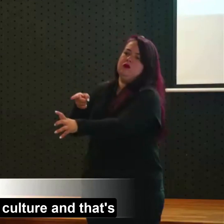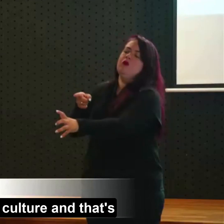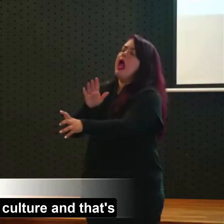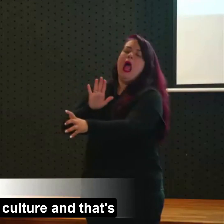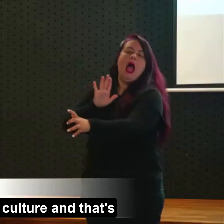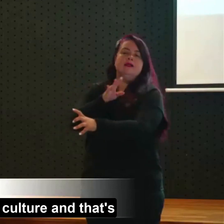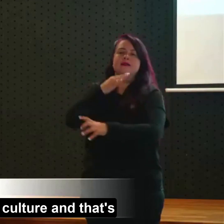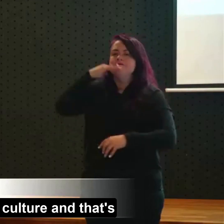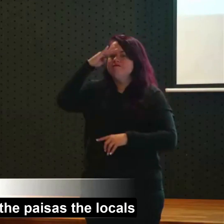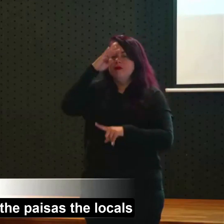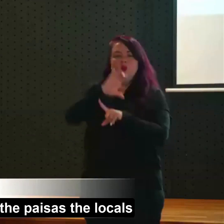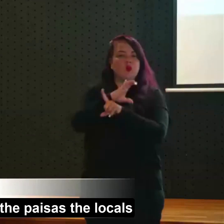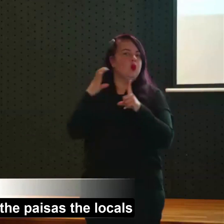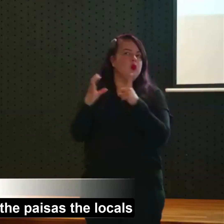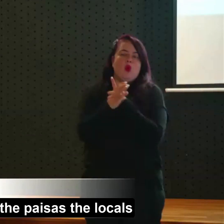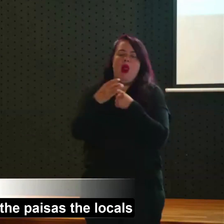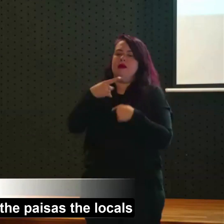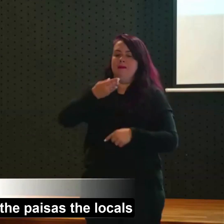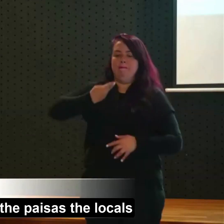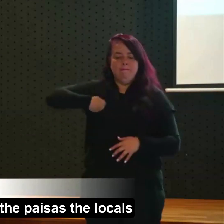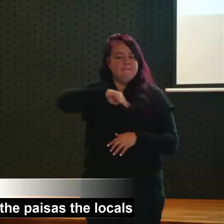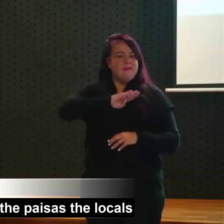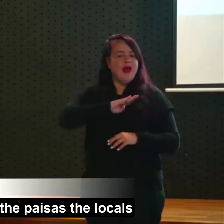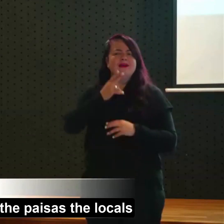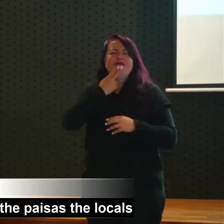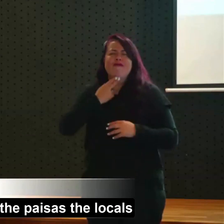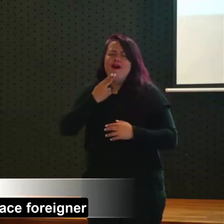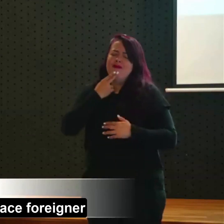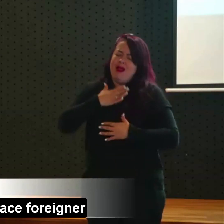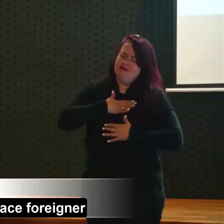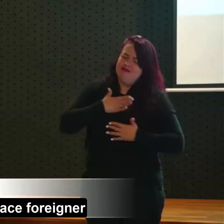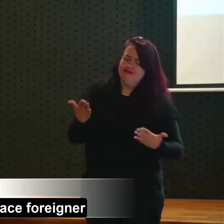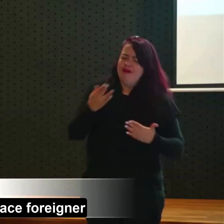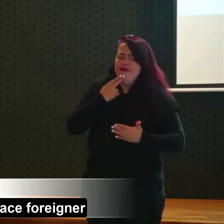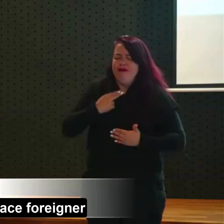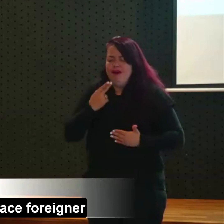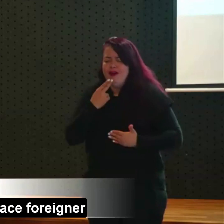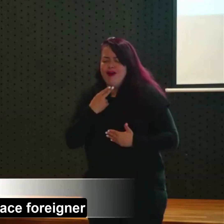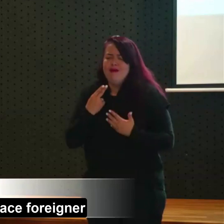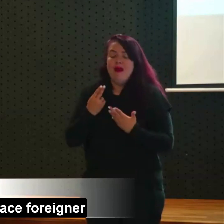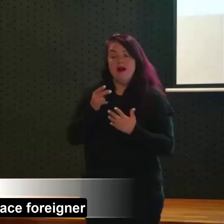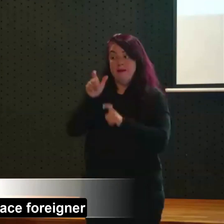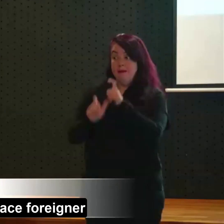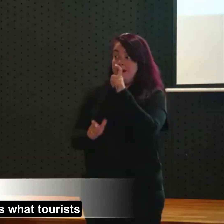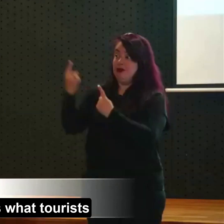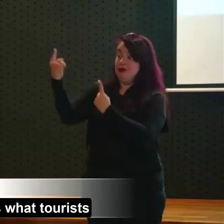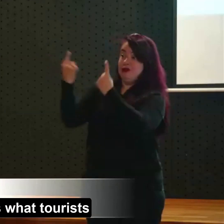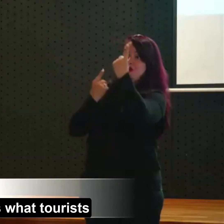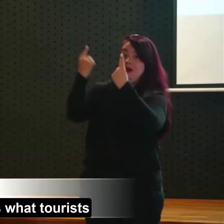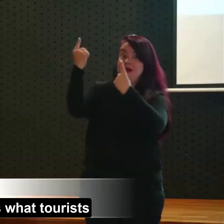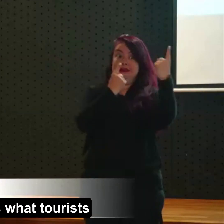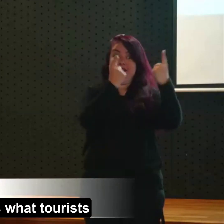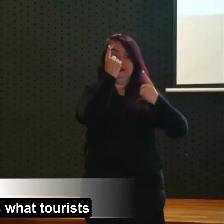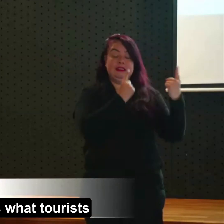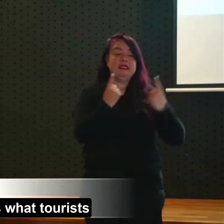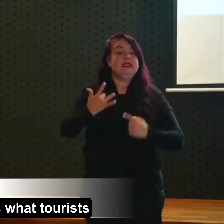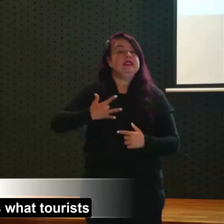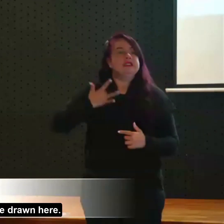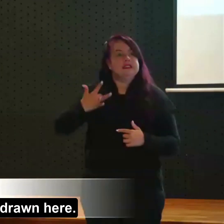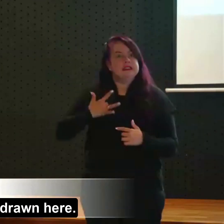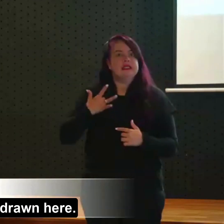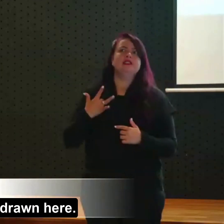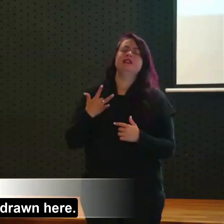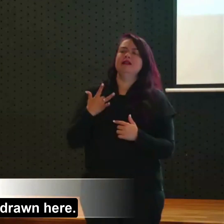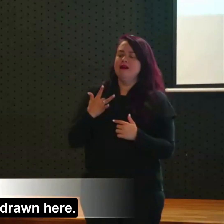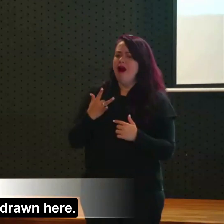of its culture, and that's what makes the paisas, the locals, embrace foreigners. That's what